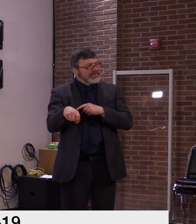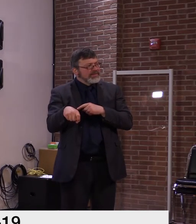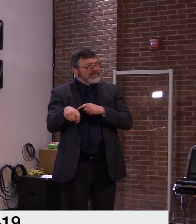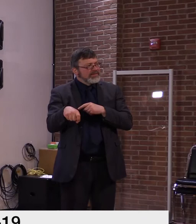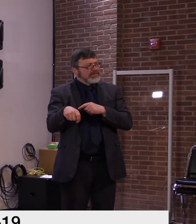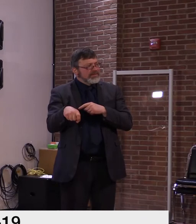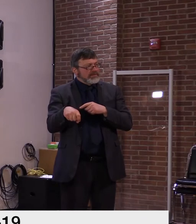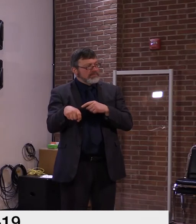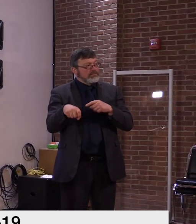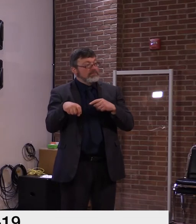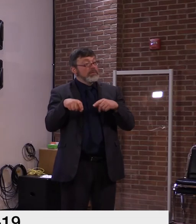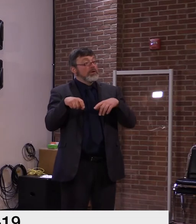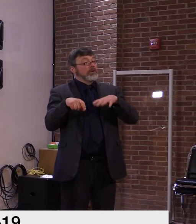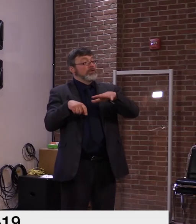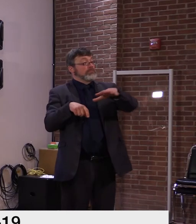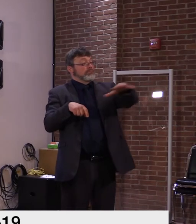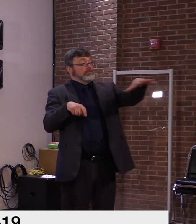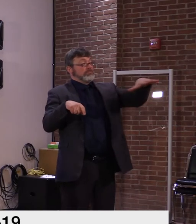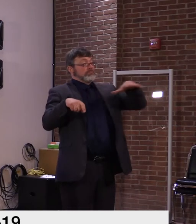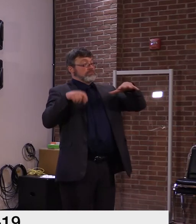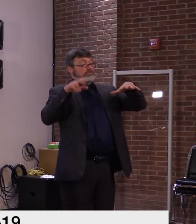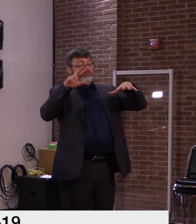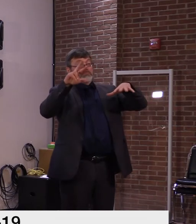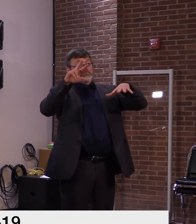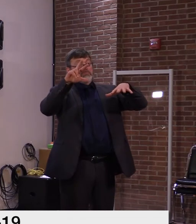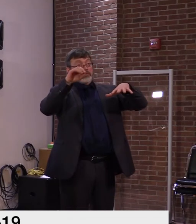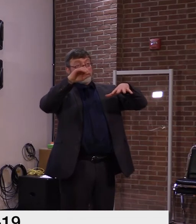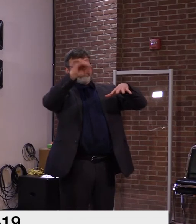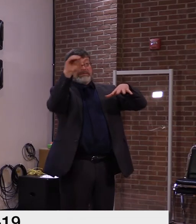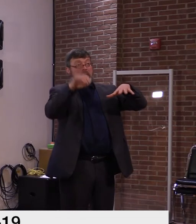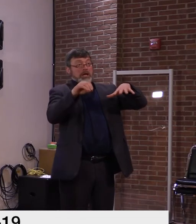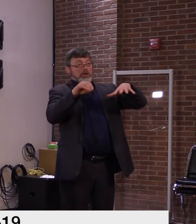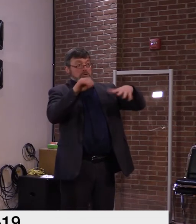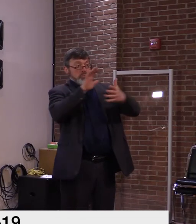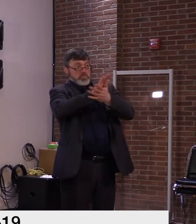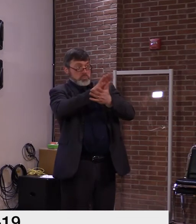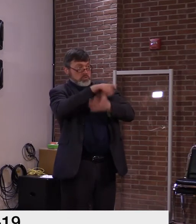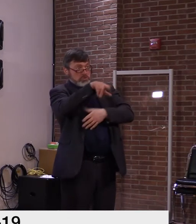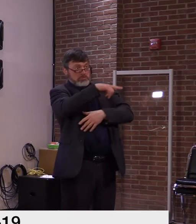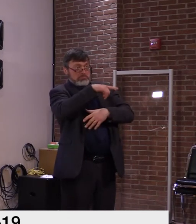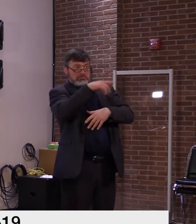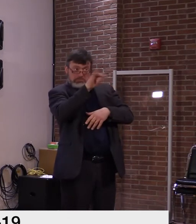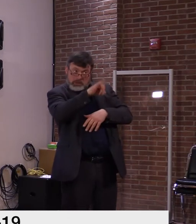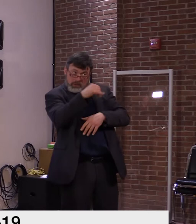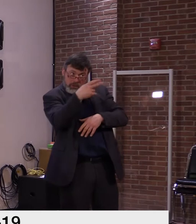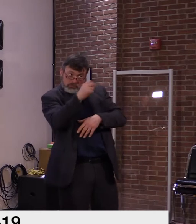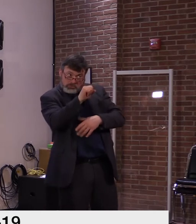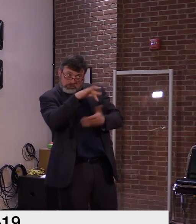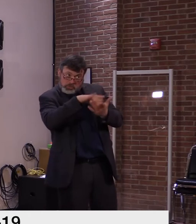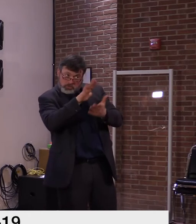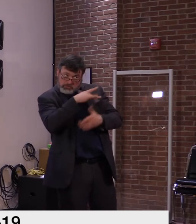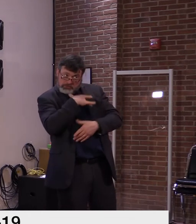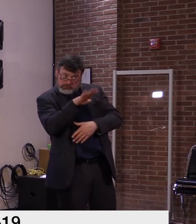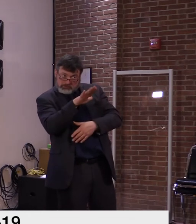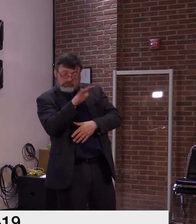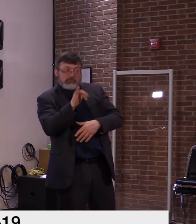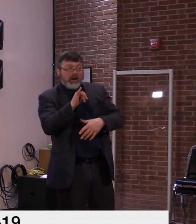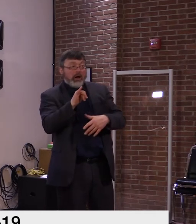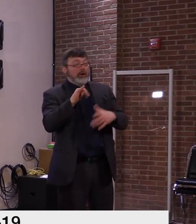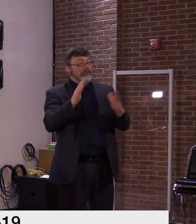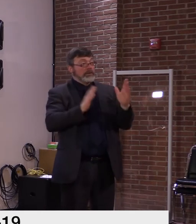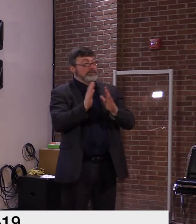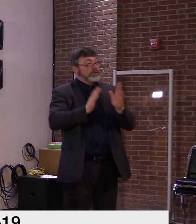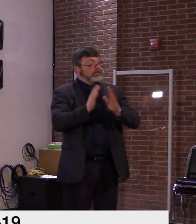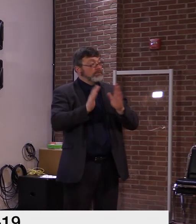are elementary schools. We expect conditions to improve, particularly with the advent of vaccine. So we will definitely modify our